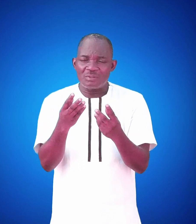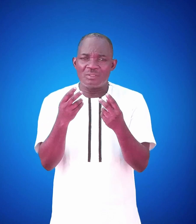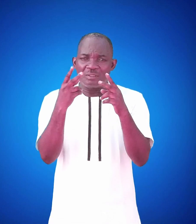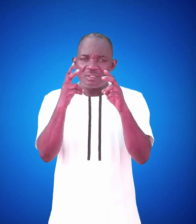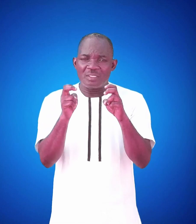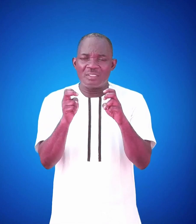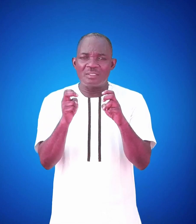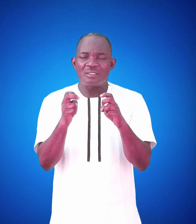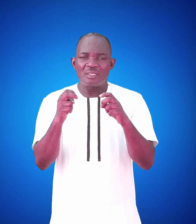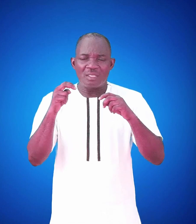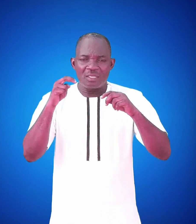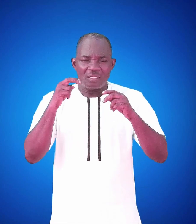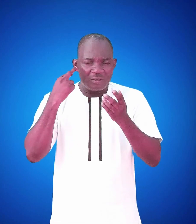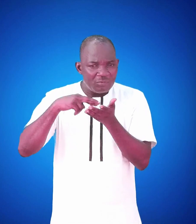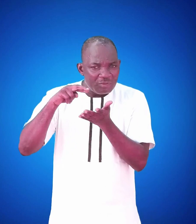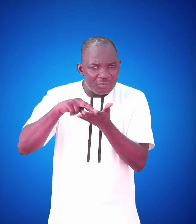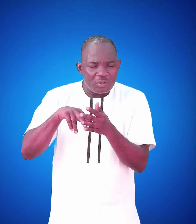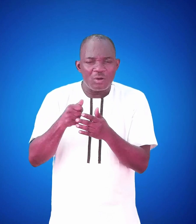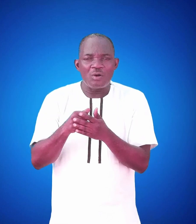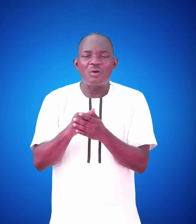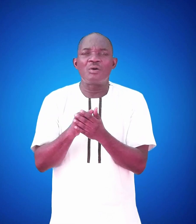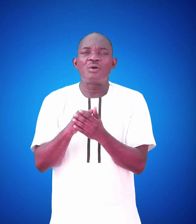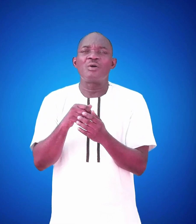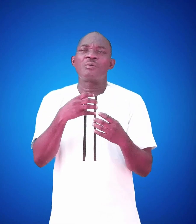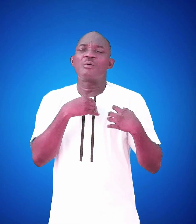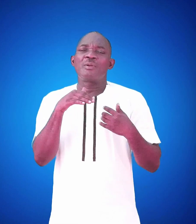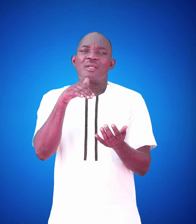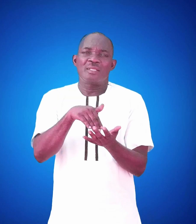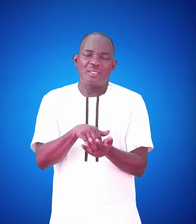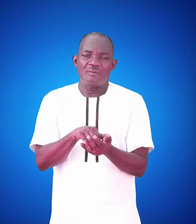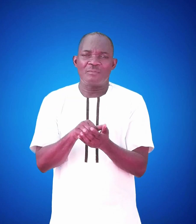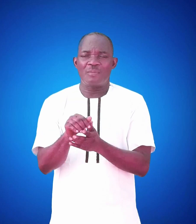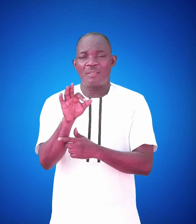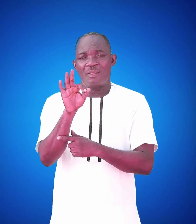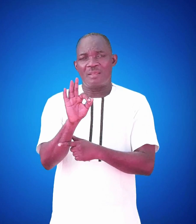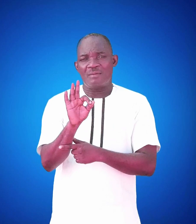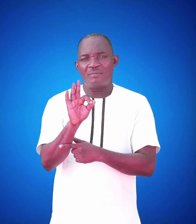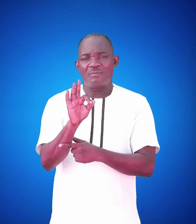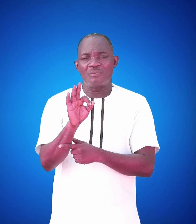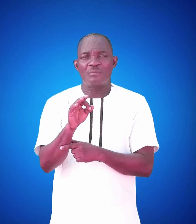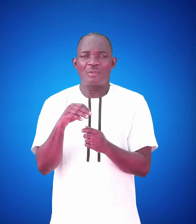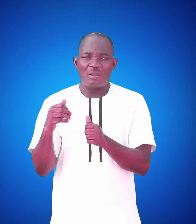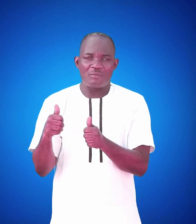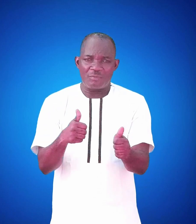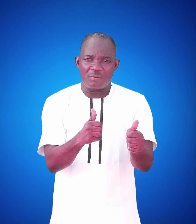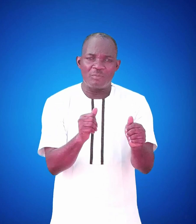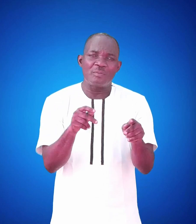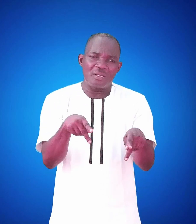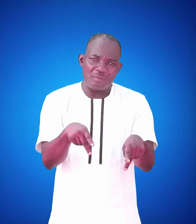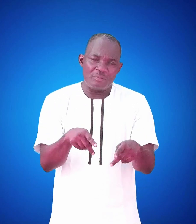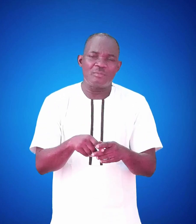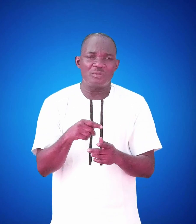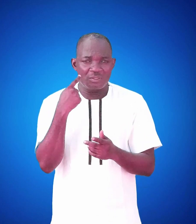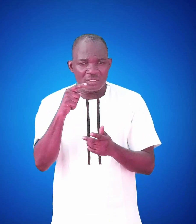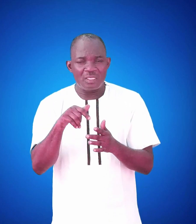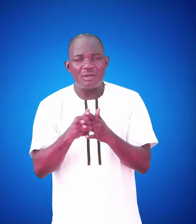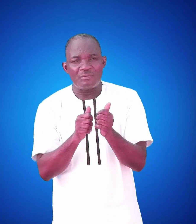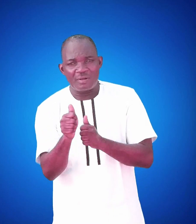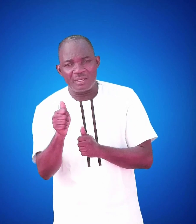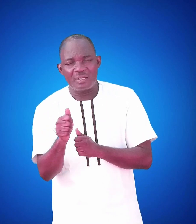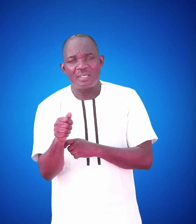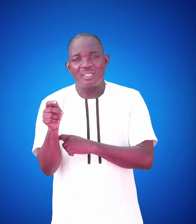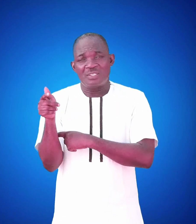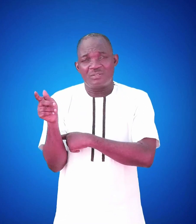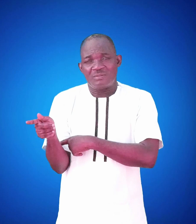review or appeal. F. Follow up.